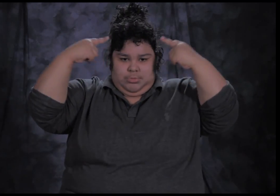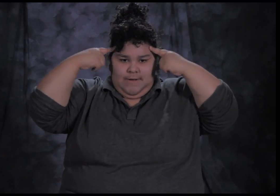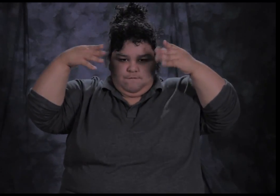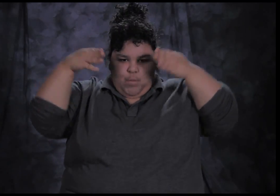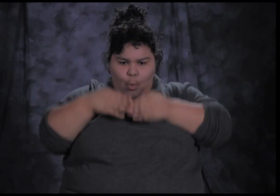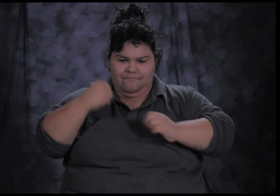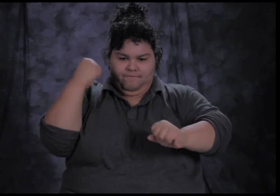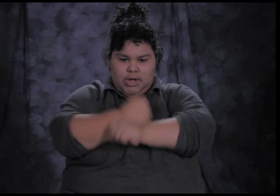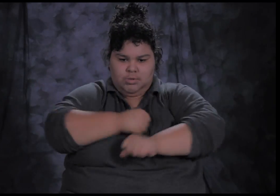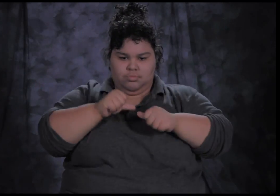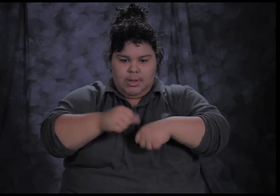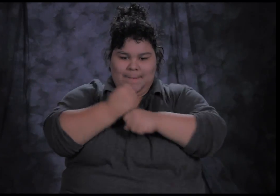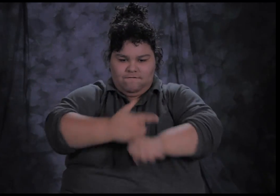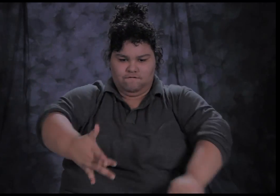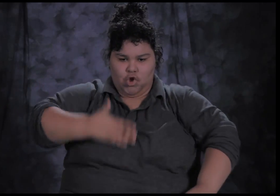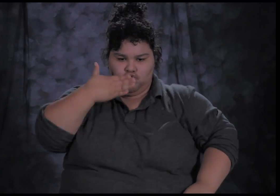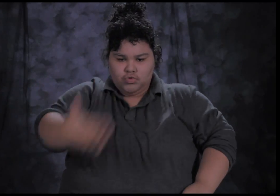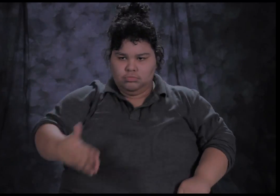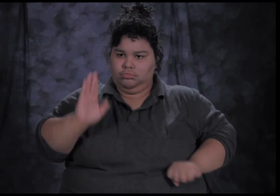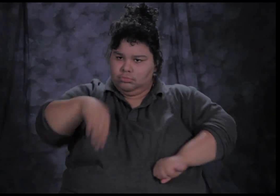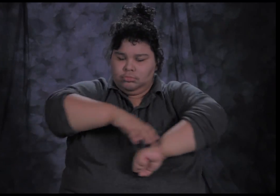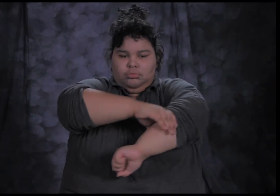how I managed my anger by getting into these fights at